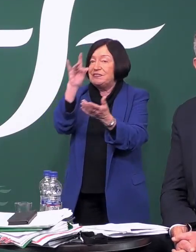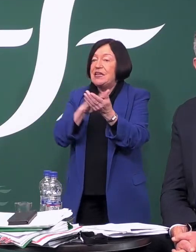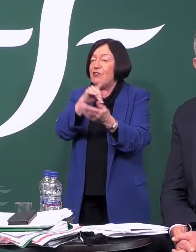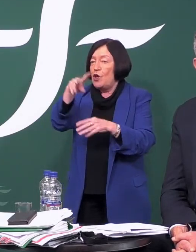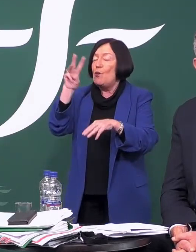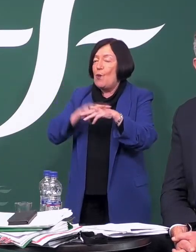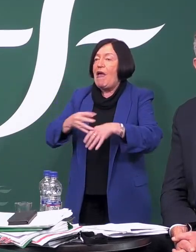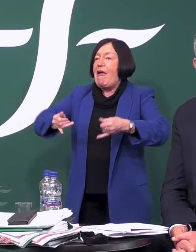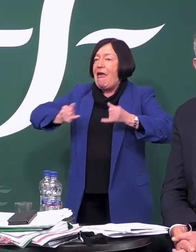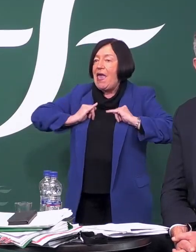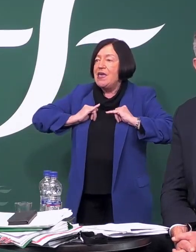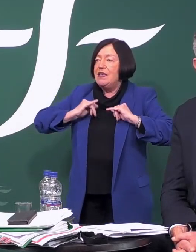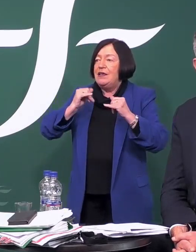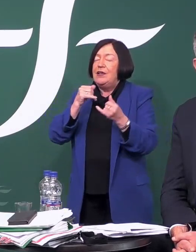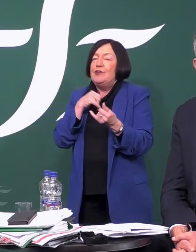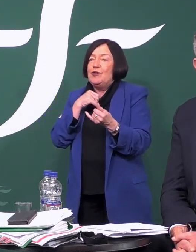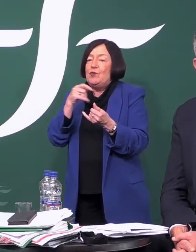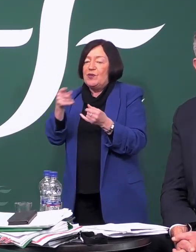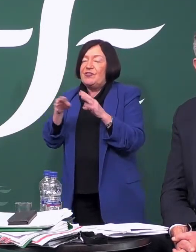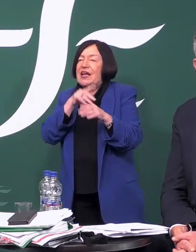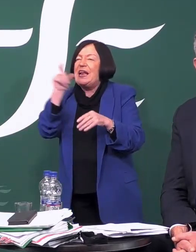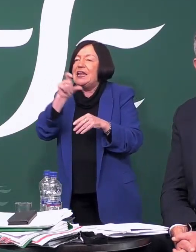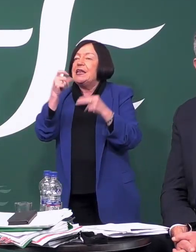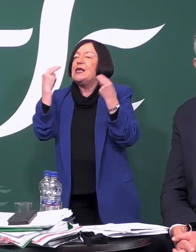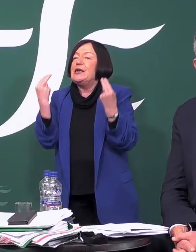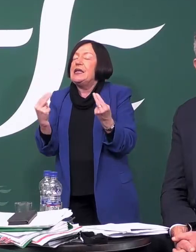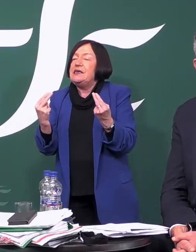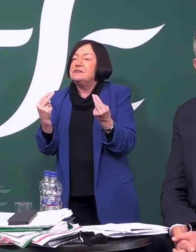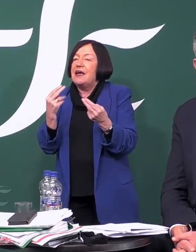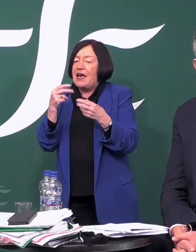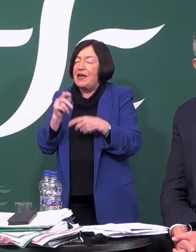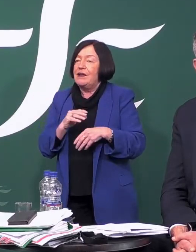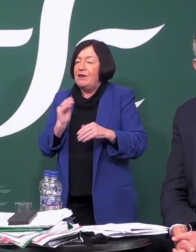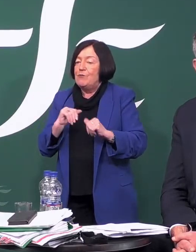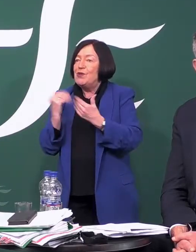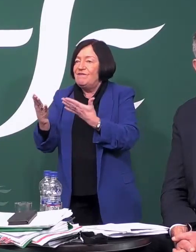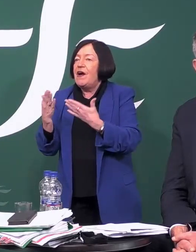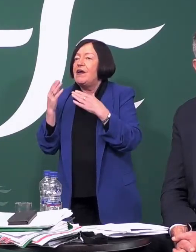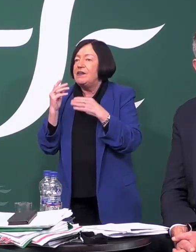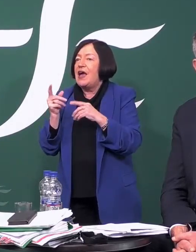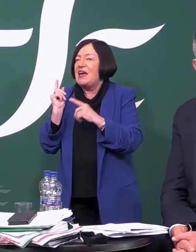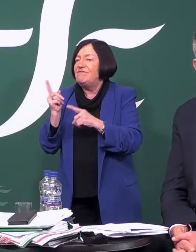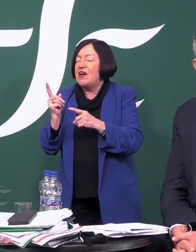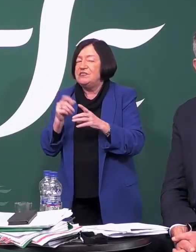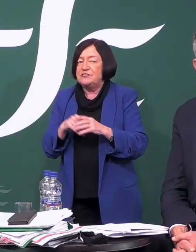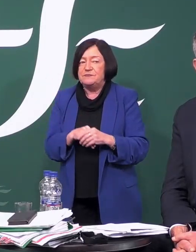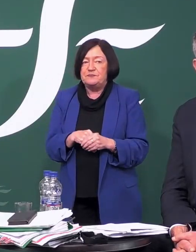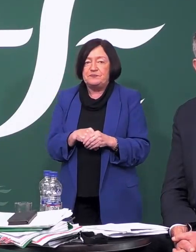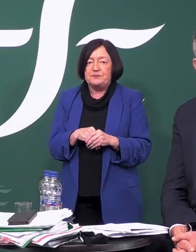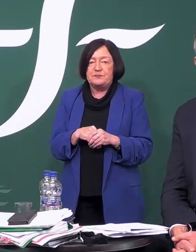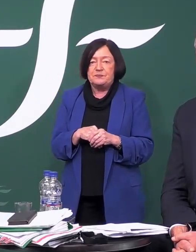equipped. The leads and clinical leads in these centres are well equipped to give advice to anybody.